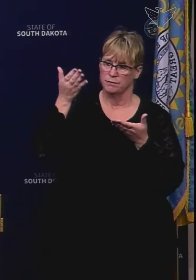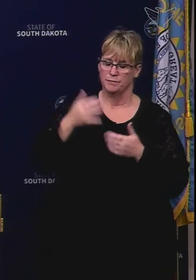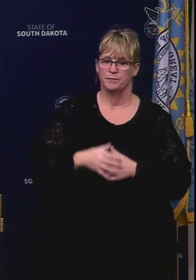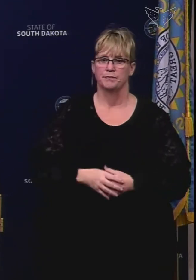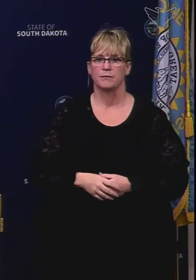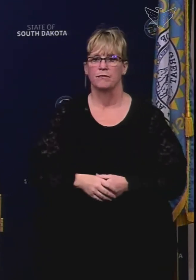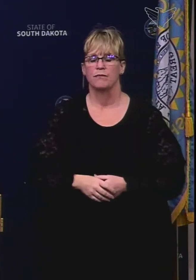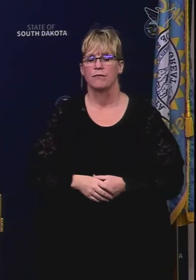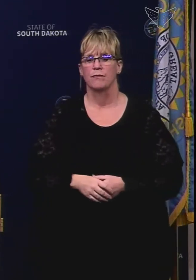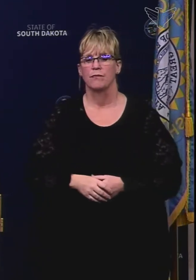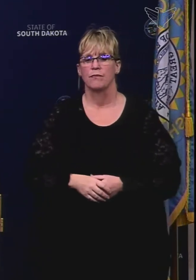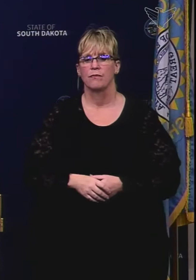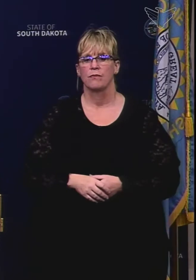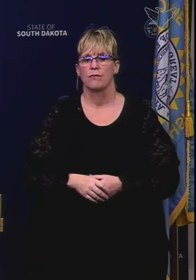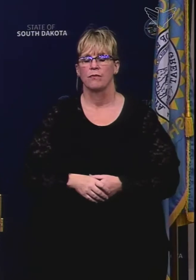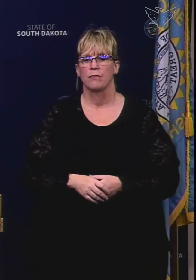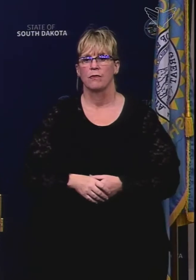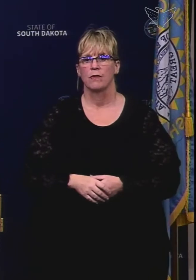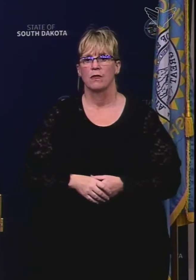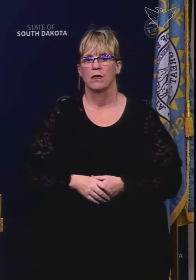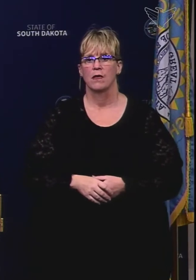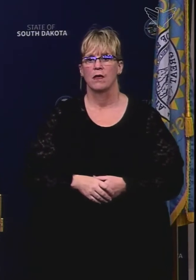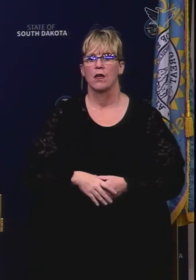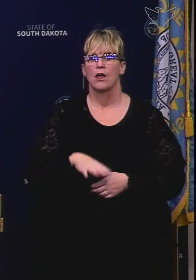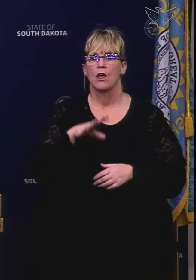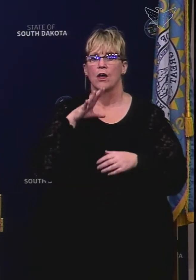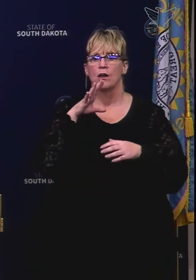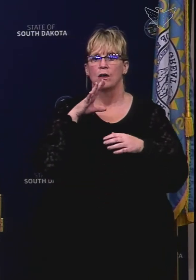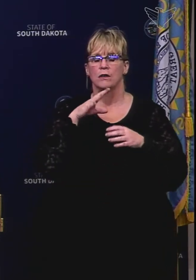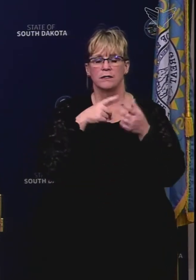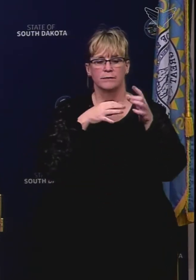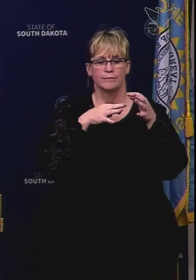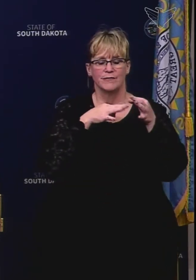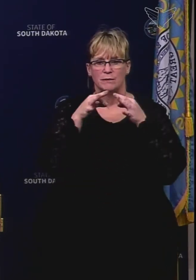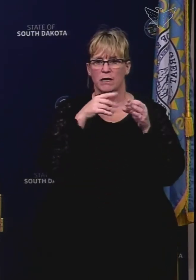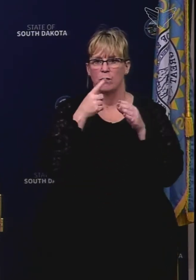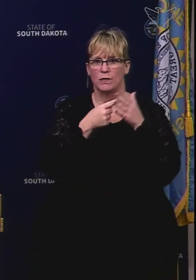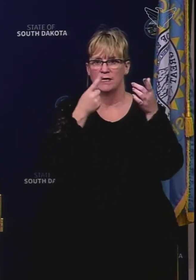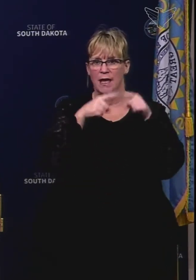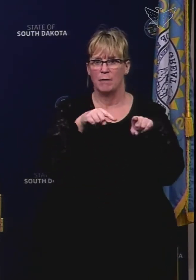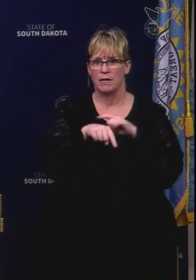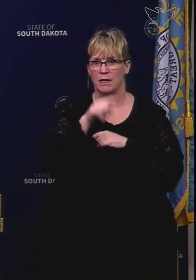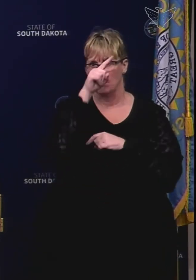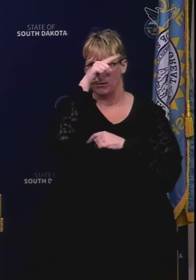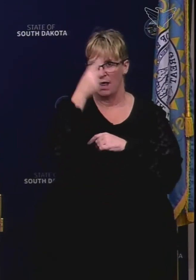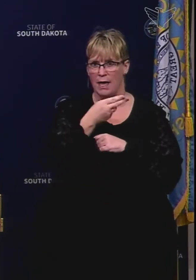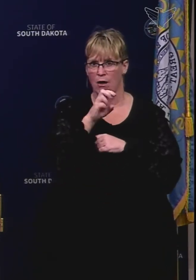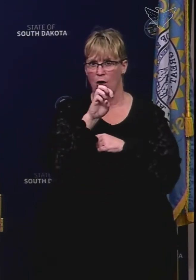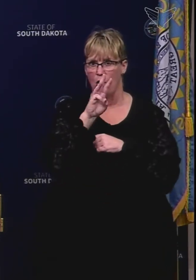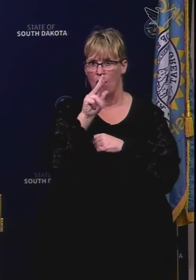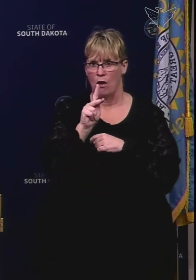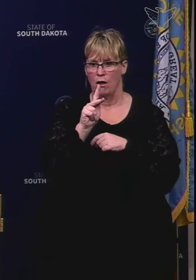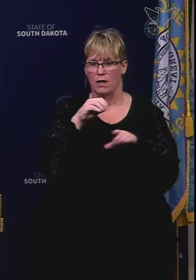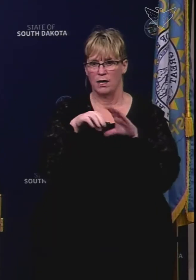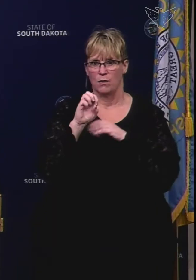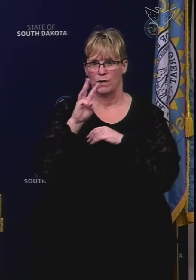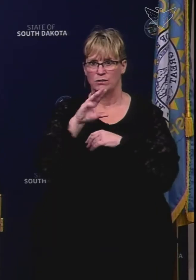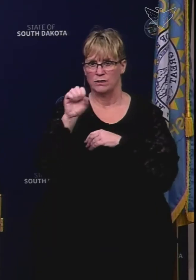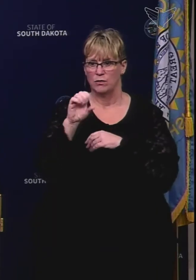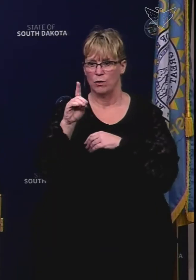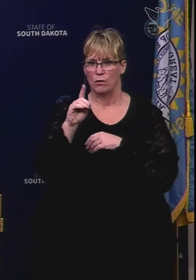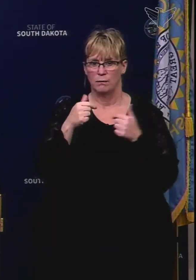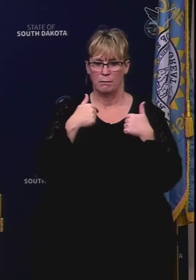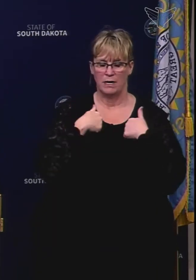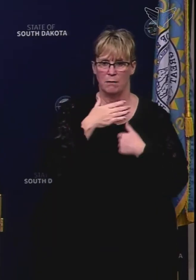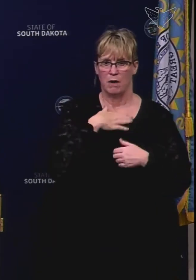want to touch on the situation we know we have in western South Dakota and Black Hawk. There's been a lot of questions to me in my office about what